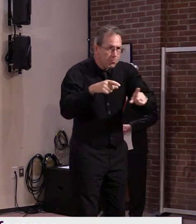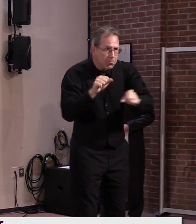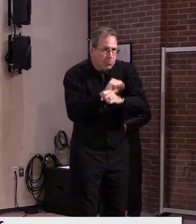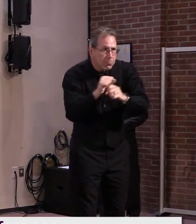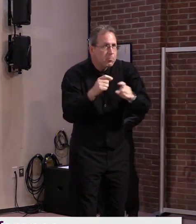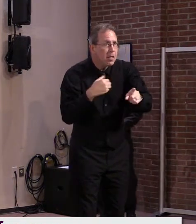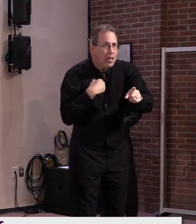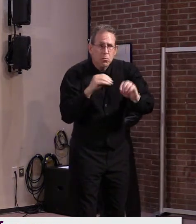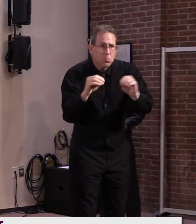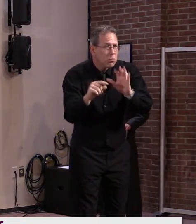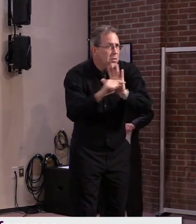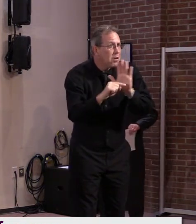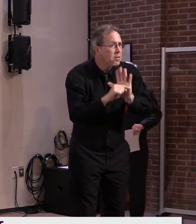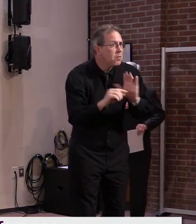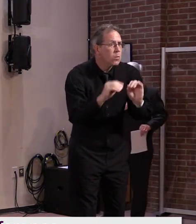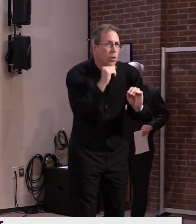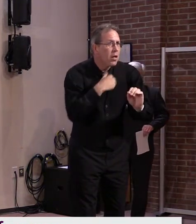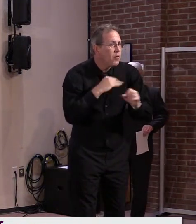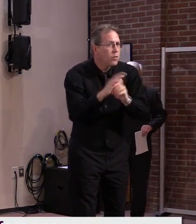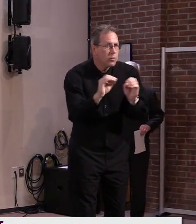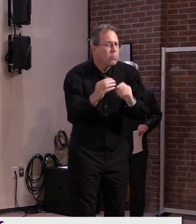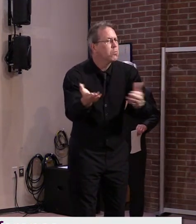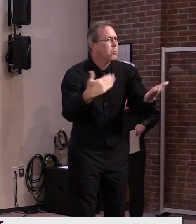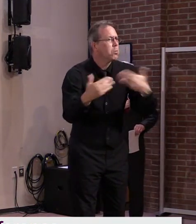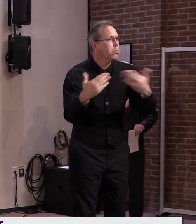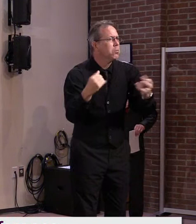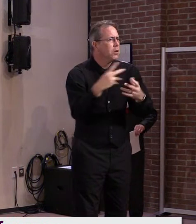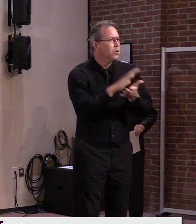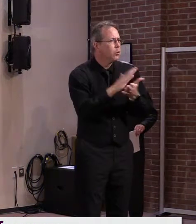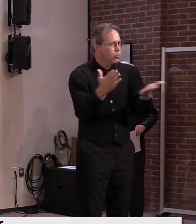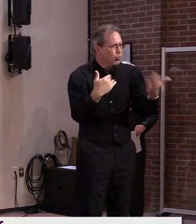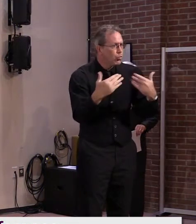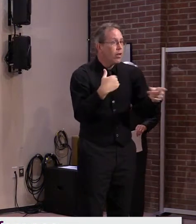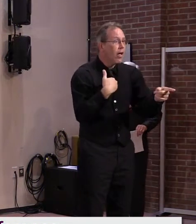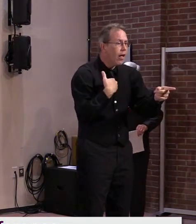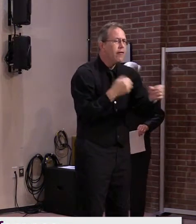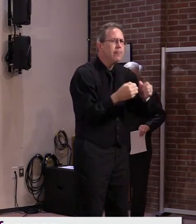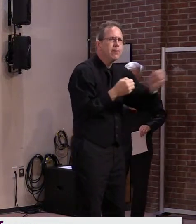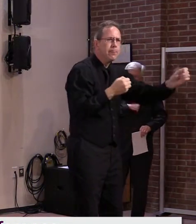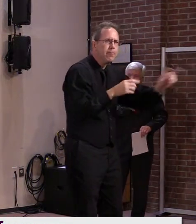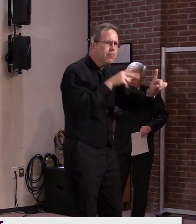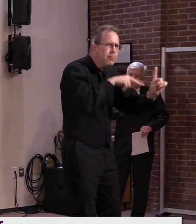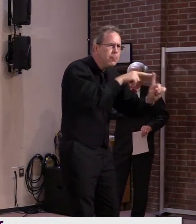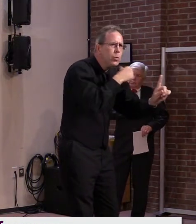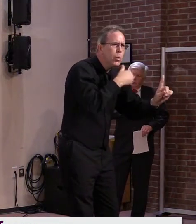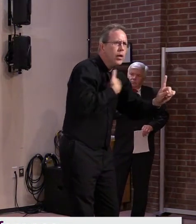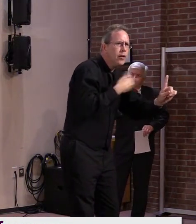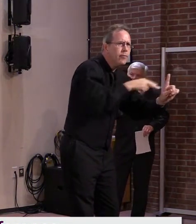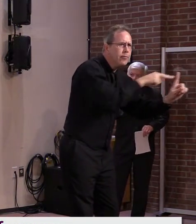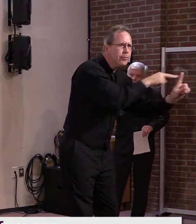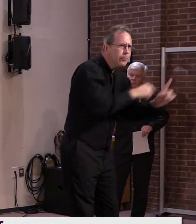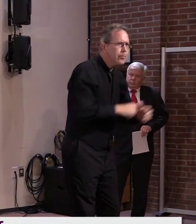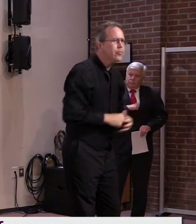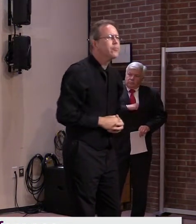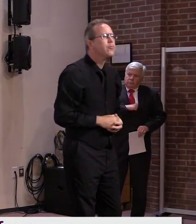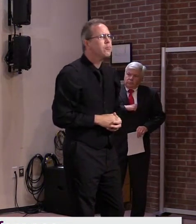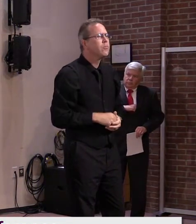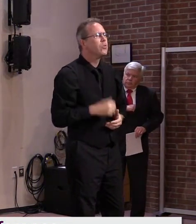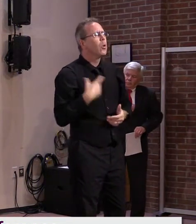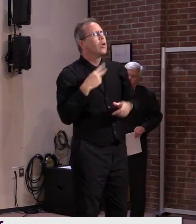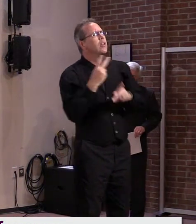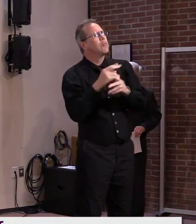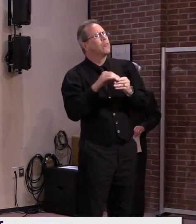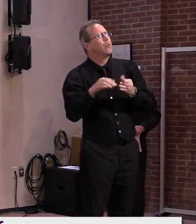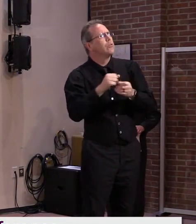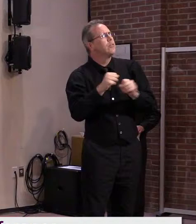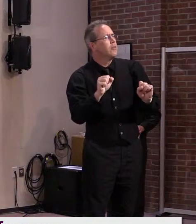schools safe. While we're still working on the details and the exact protocols, I thought I'd give a broad overview of these programs today so